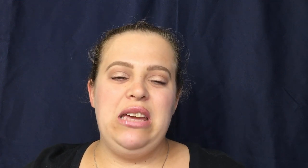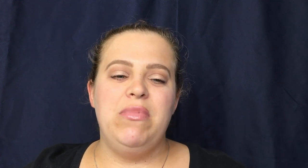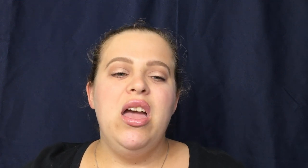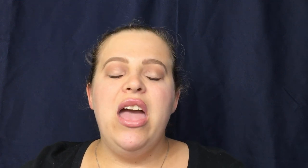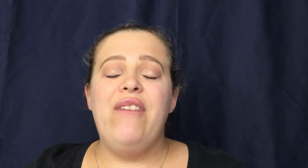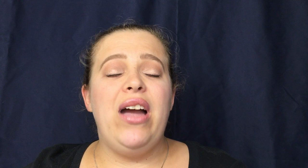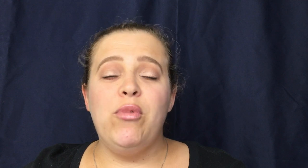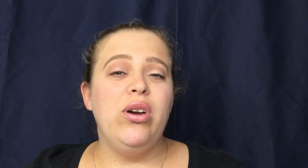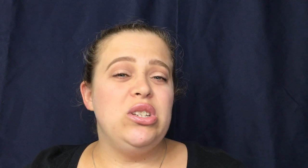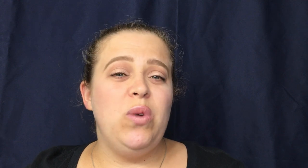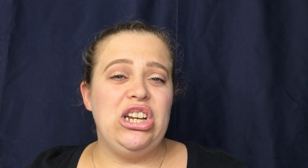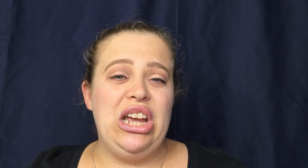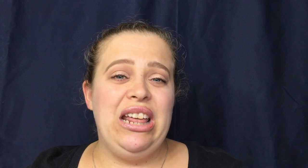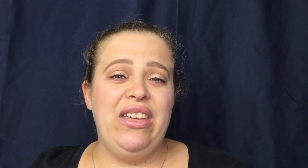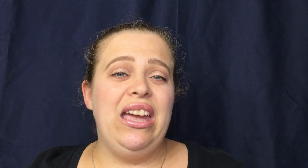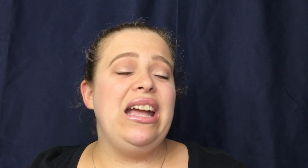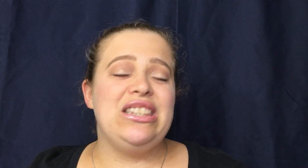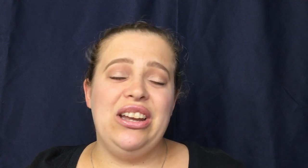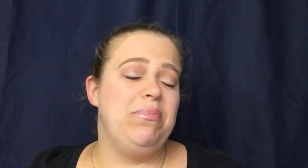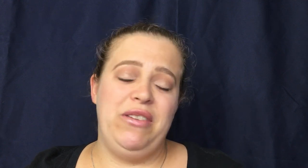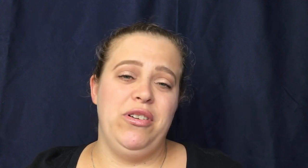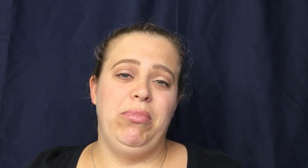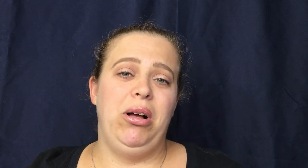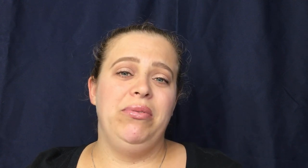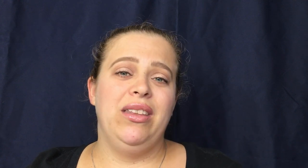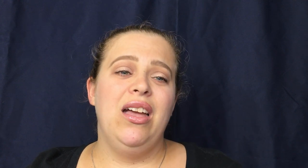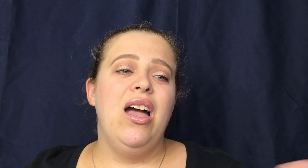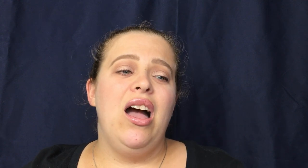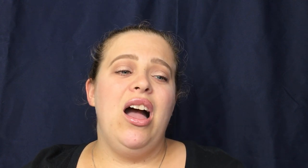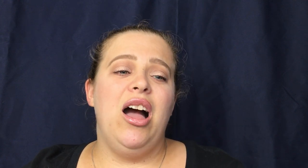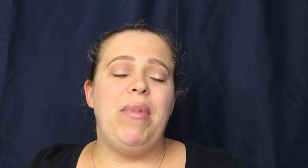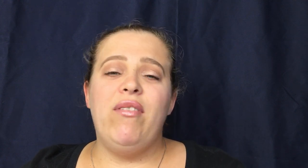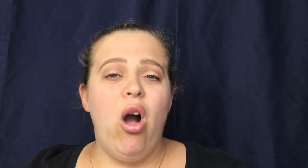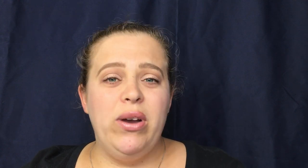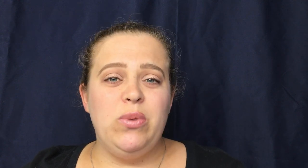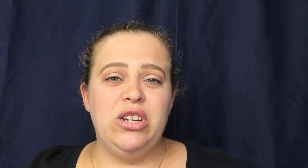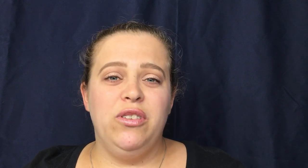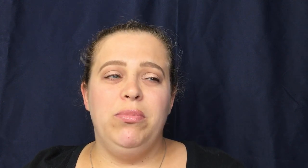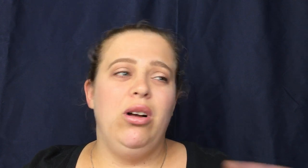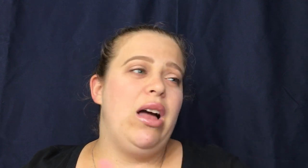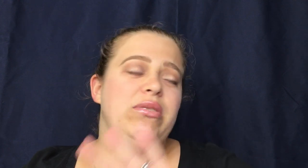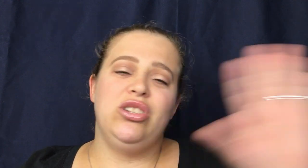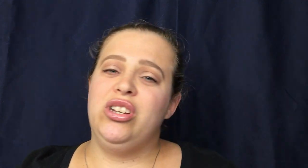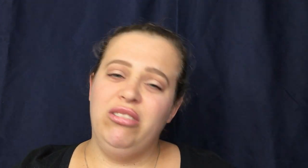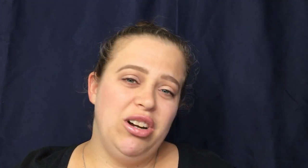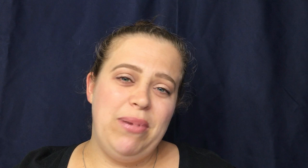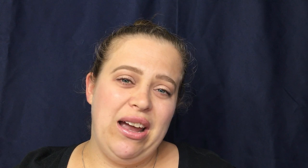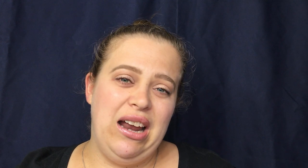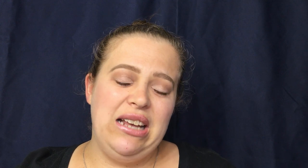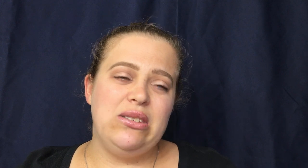team. If I'm going to watch anything, it's going to be football. I've always watched football. I was a cheerleader back in high